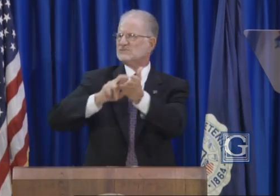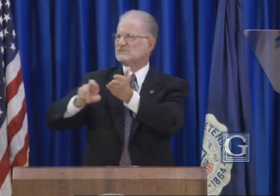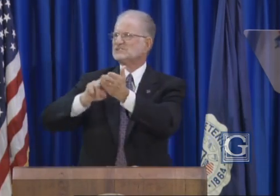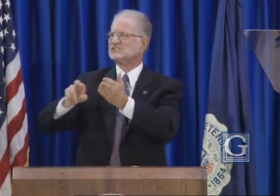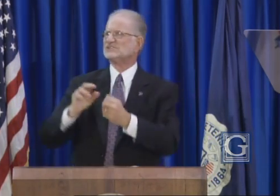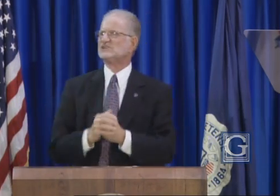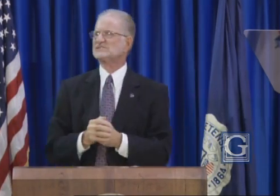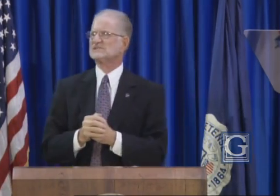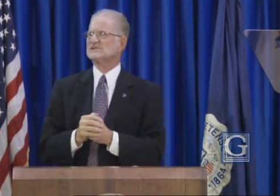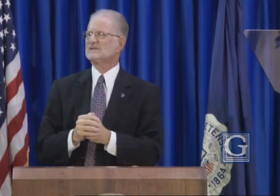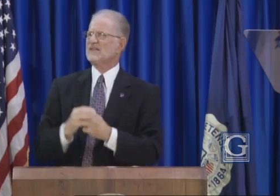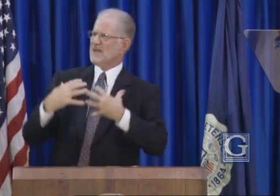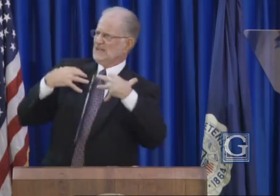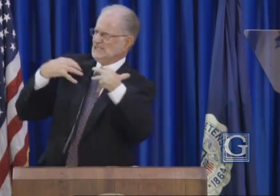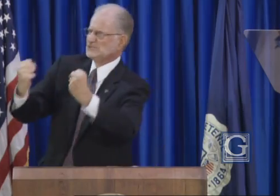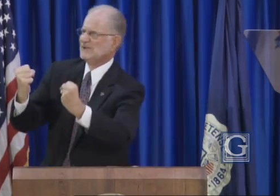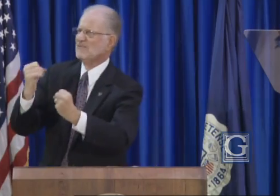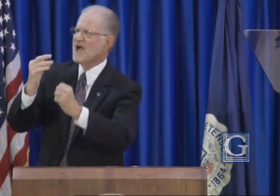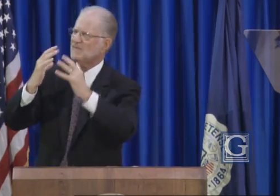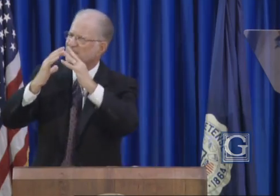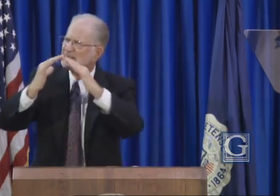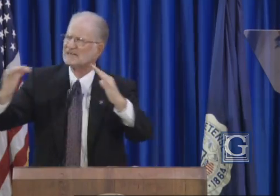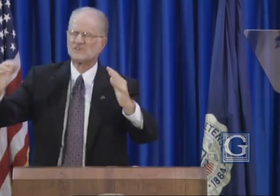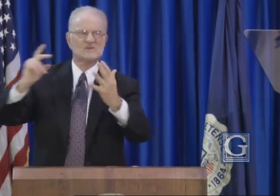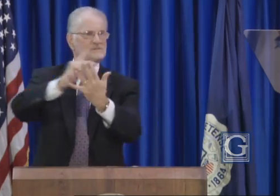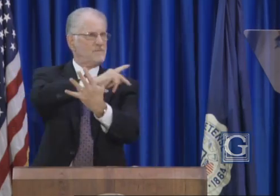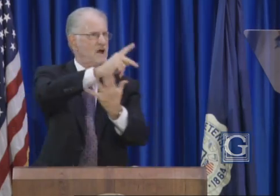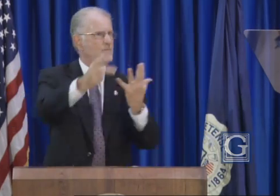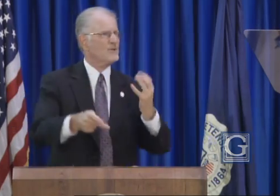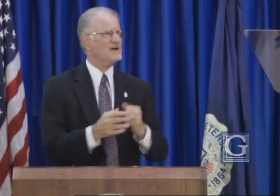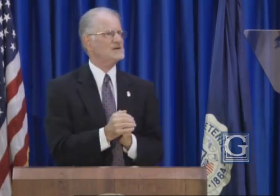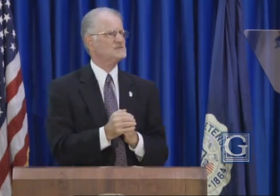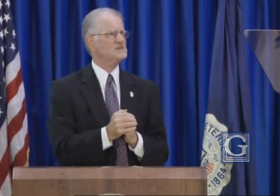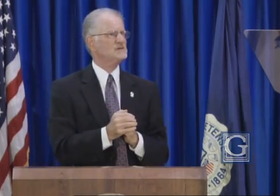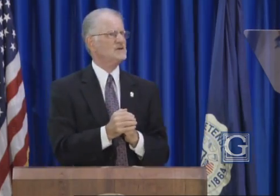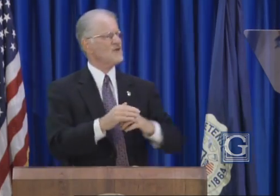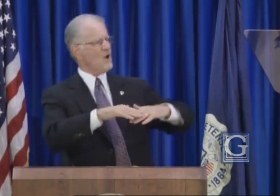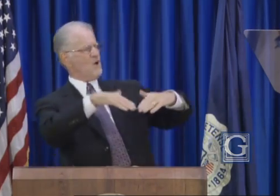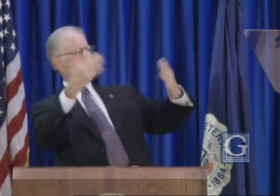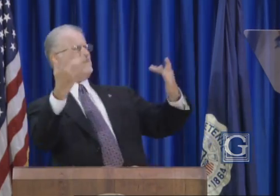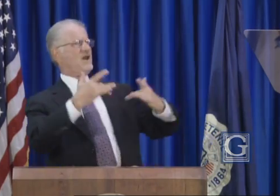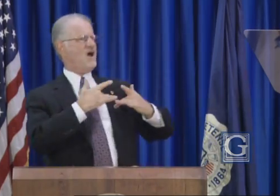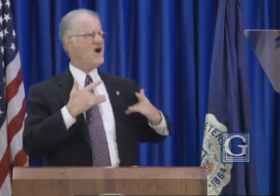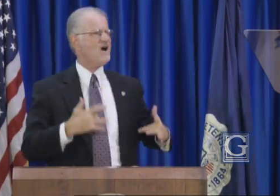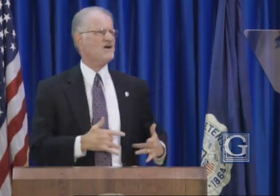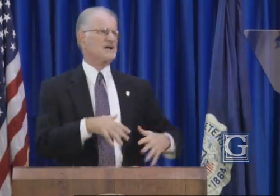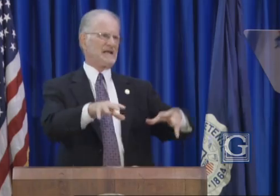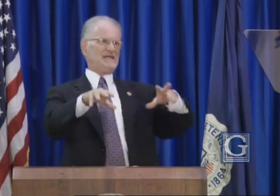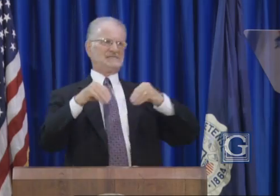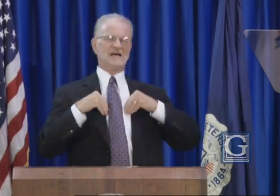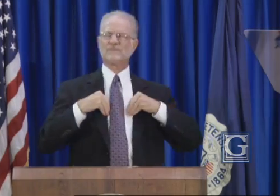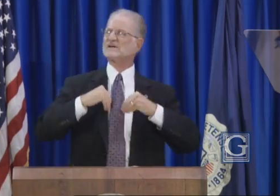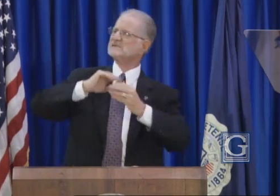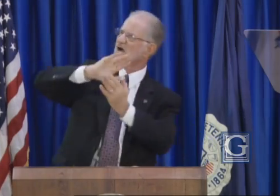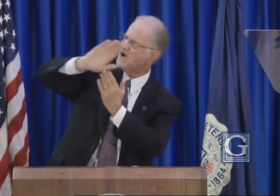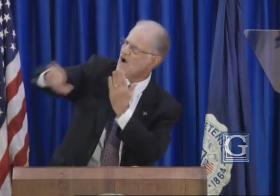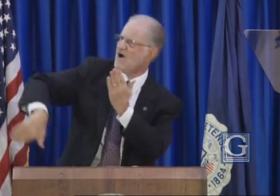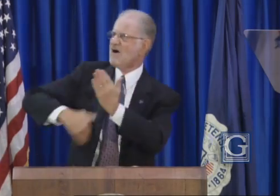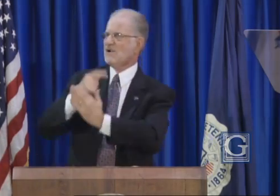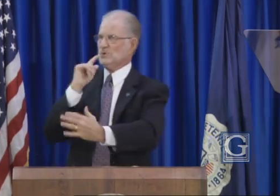International leadership in research. The strength of a diverse population, and the open-hearted acceptance